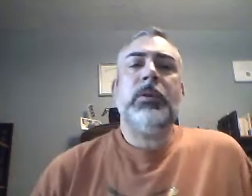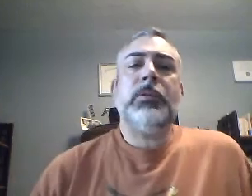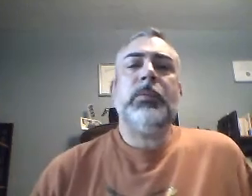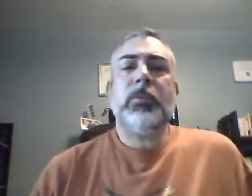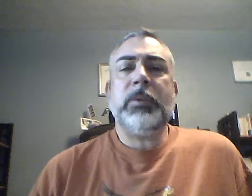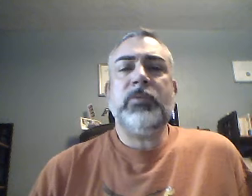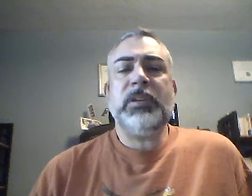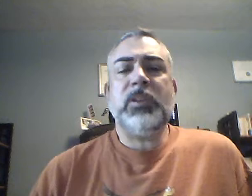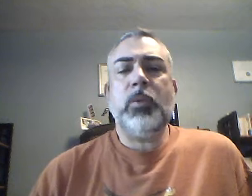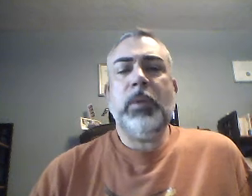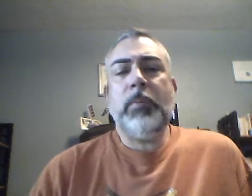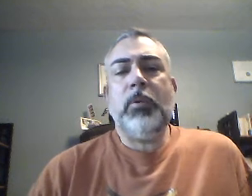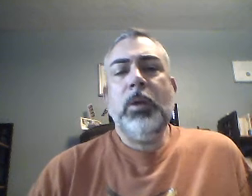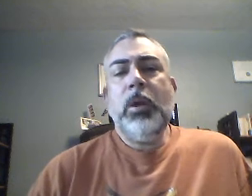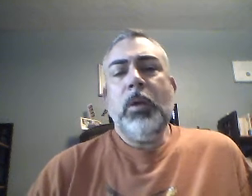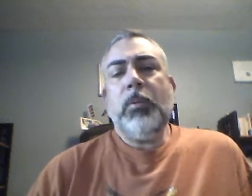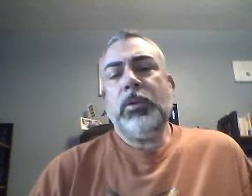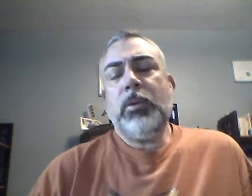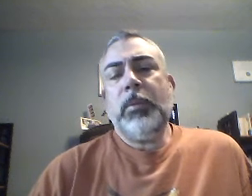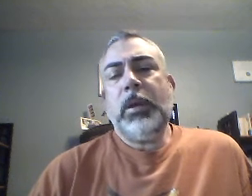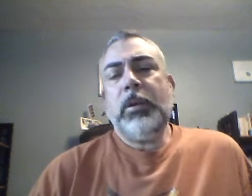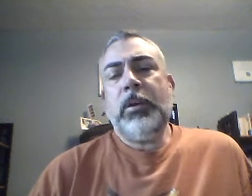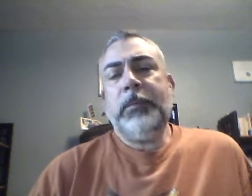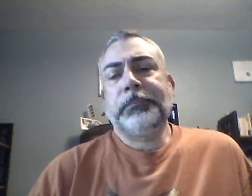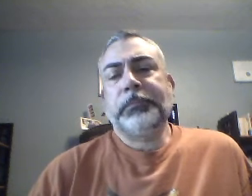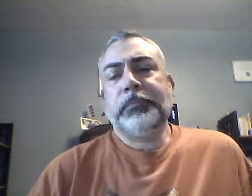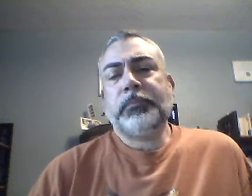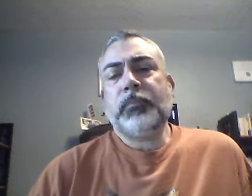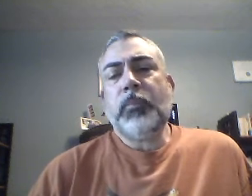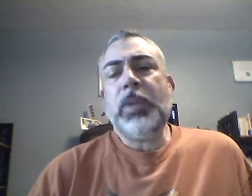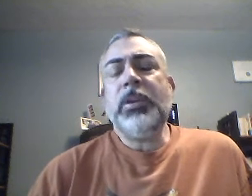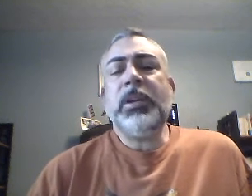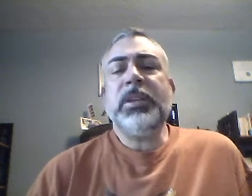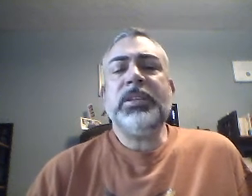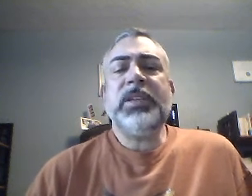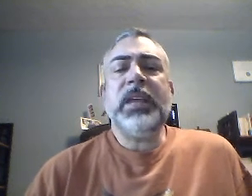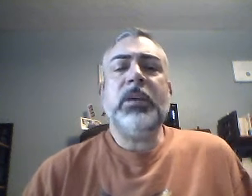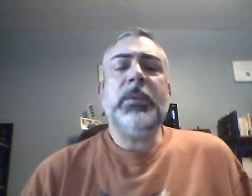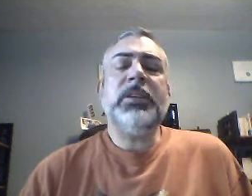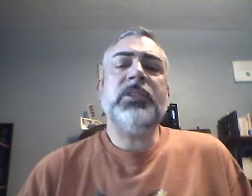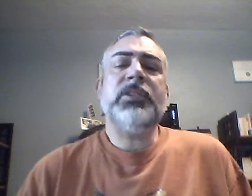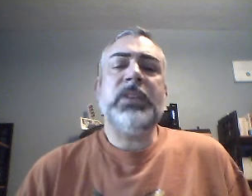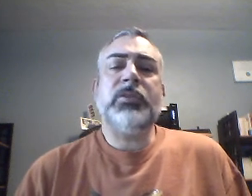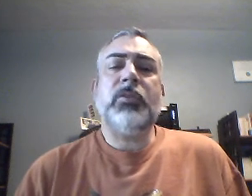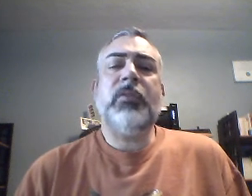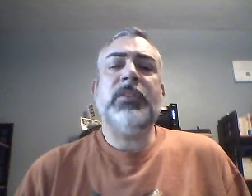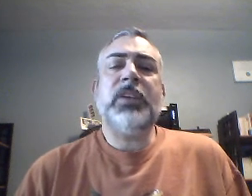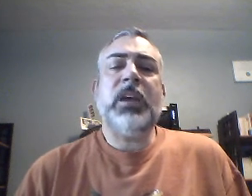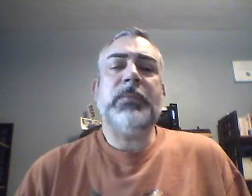to when we talk about trans and queer people, when we talk about United States, indigenous nations oftentimes